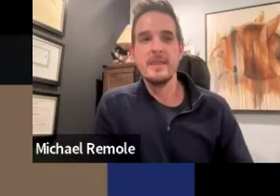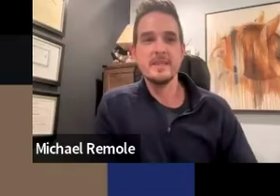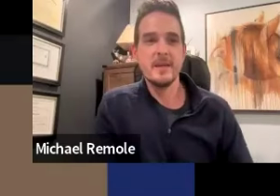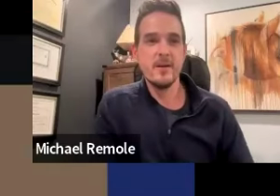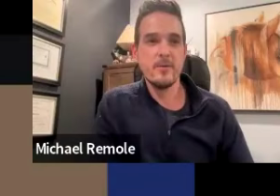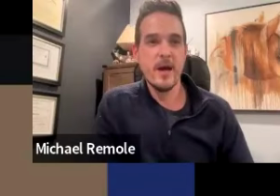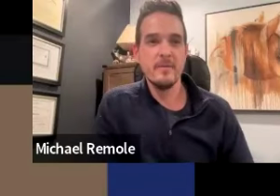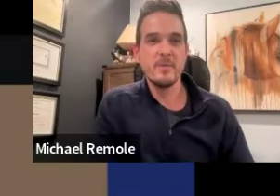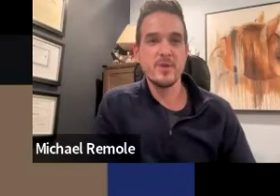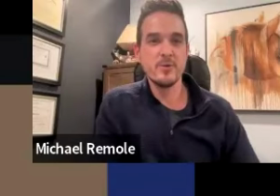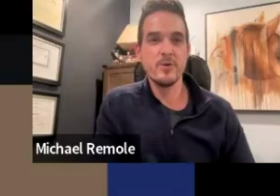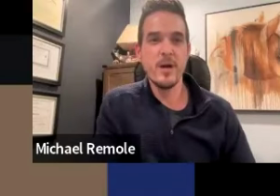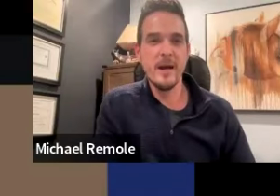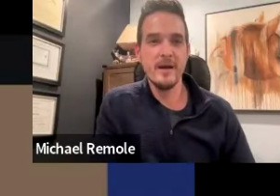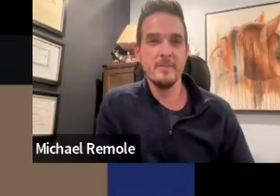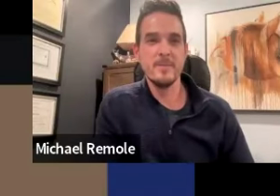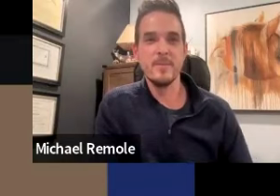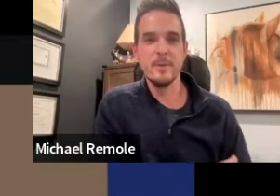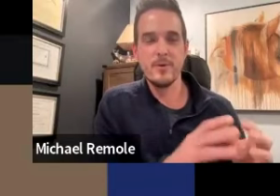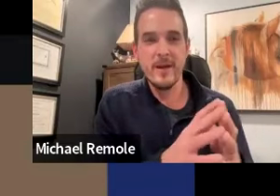So this kiddo, maternal